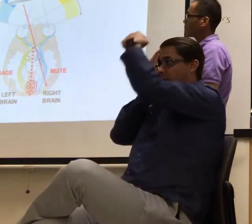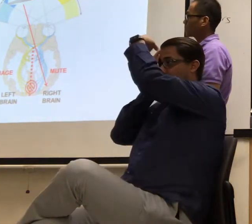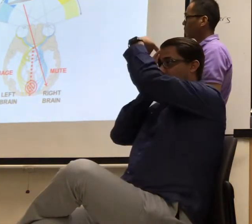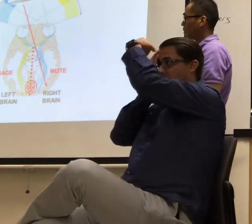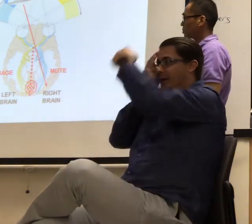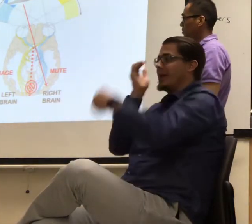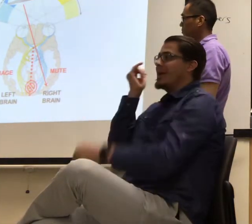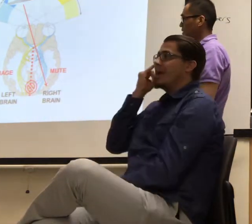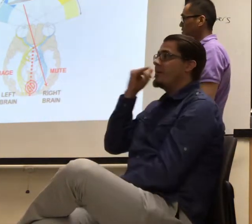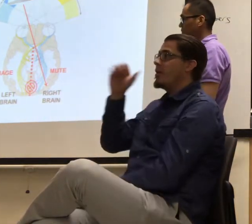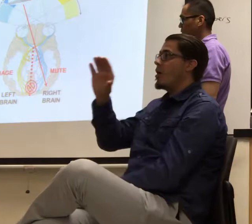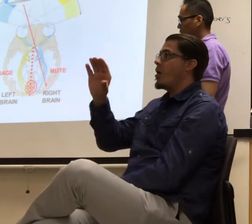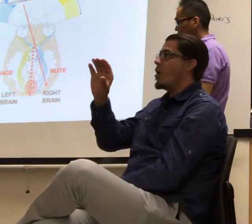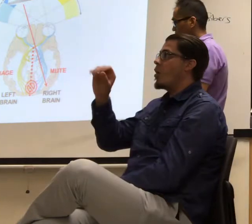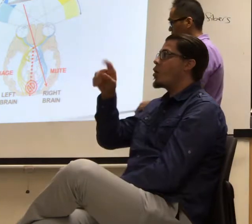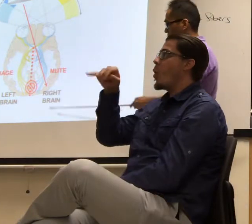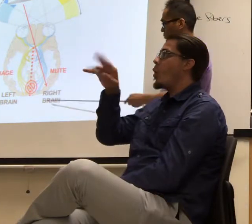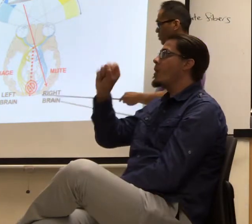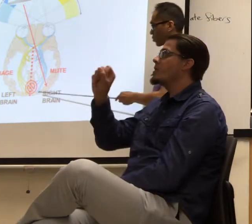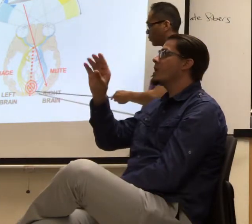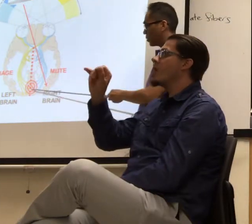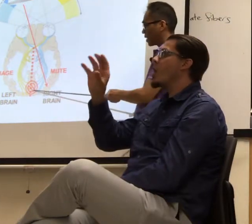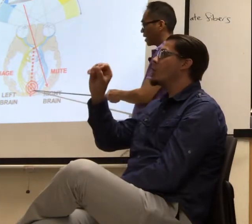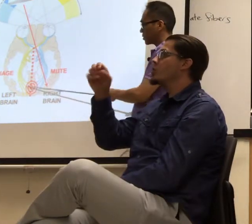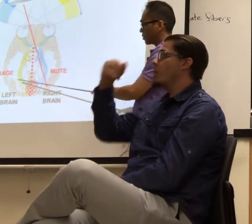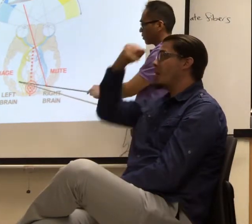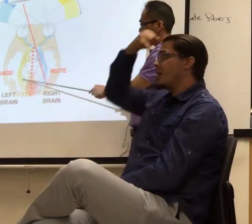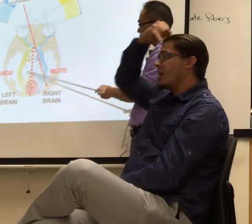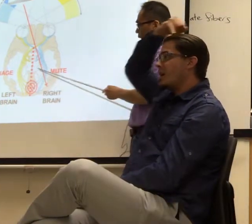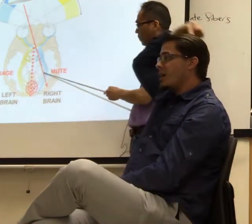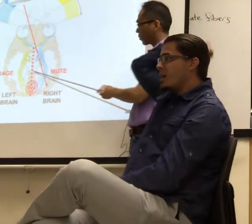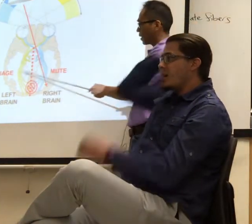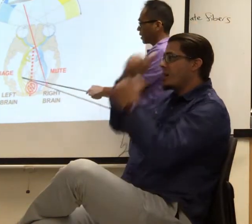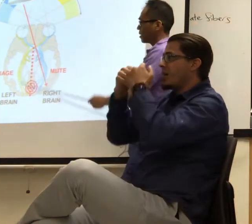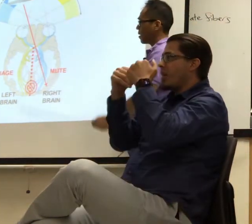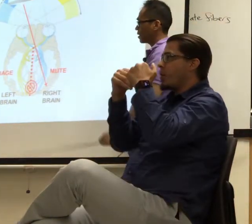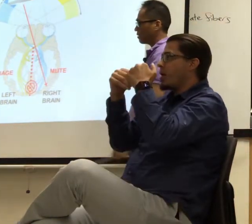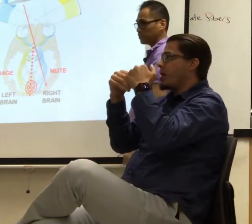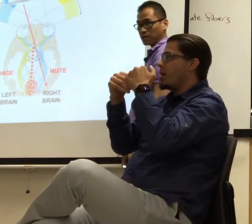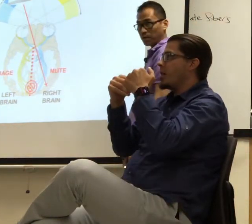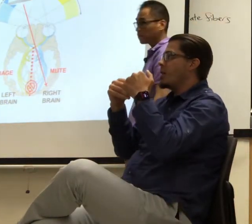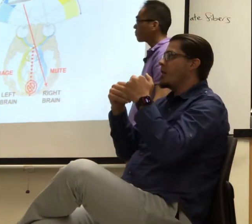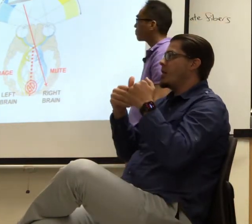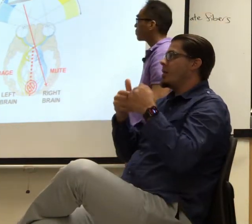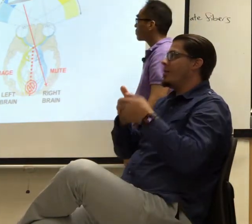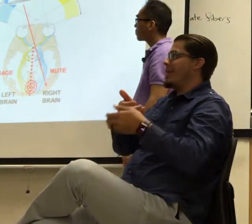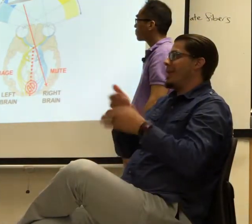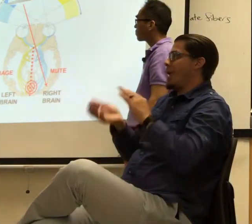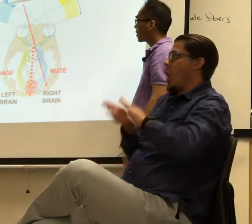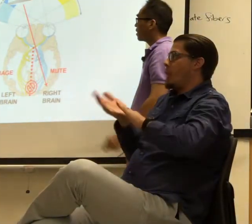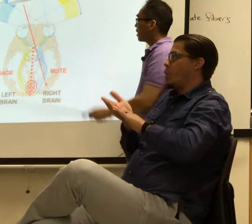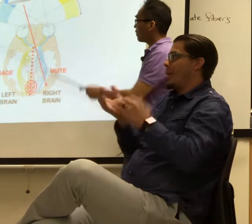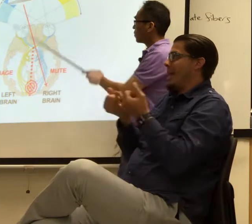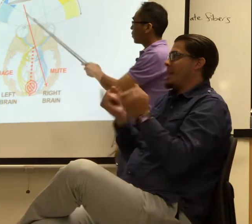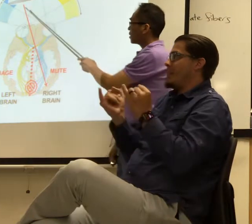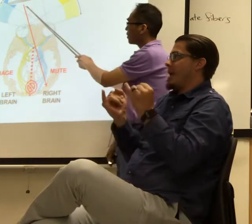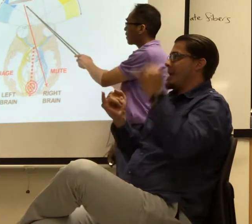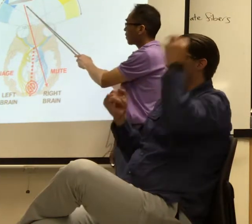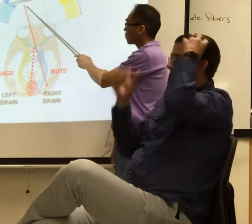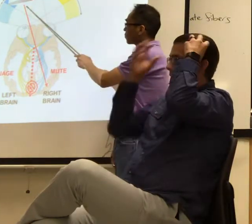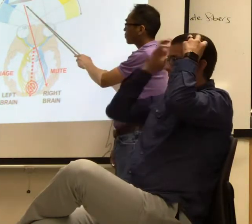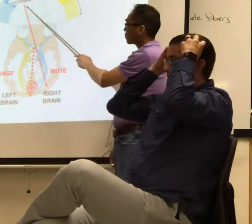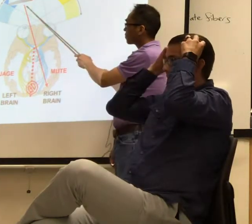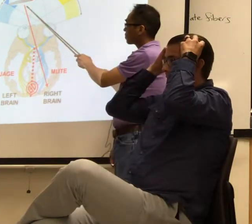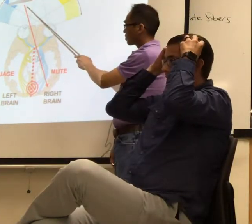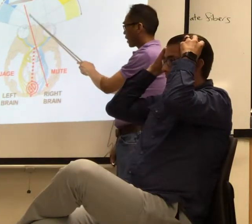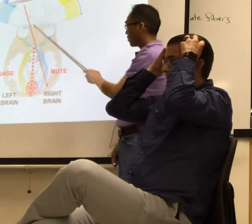the corpus callosum is severed and there's no communication, the two are operating independent of each other. If you put it in